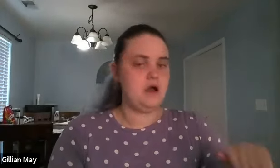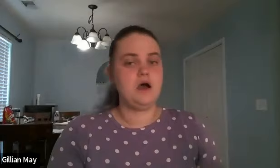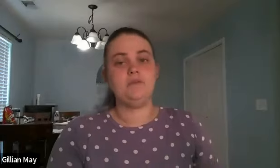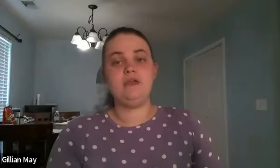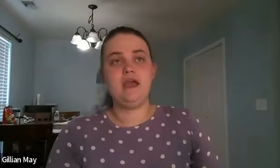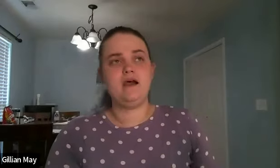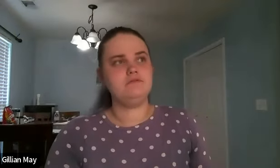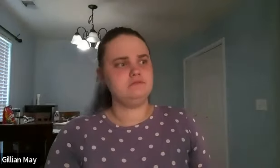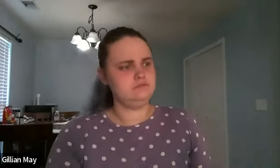go? We have,